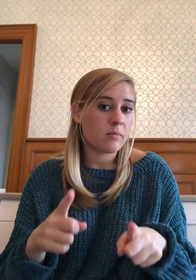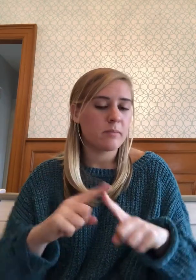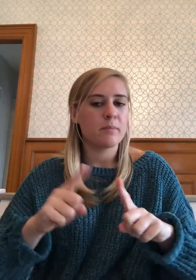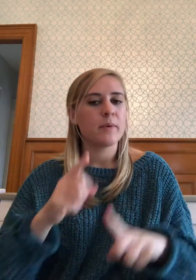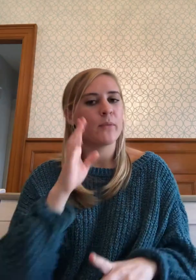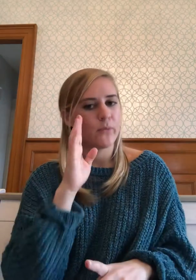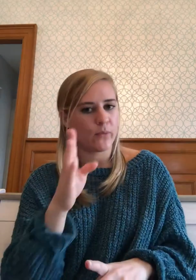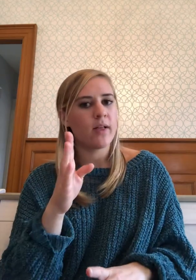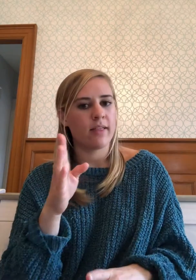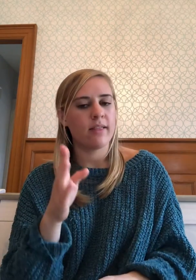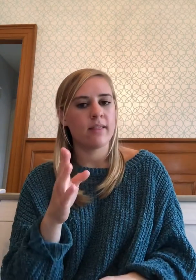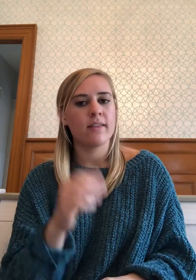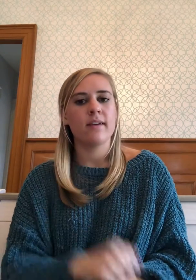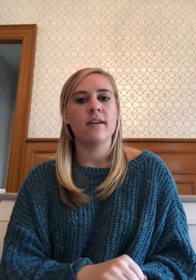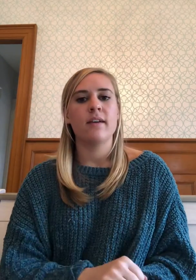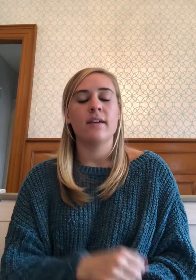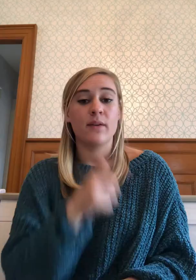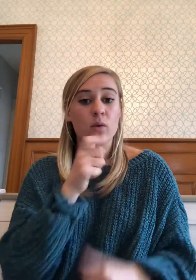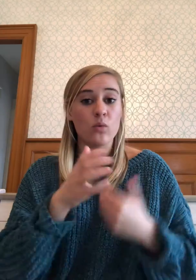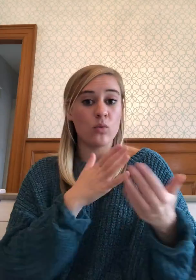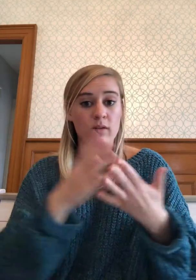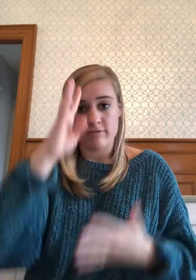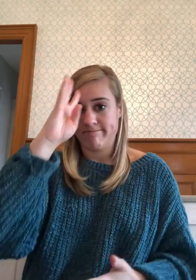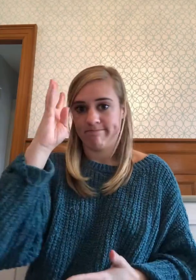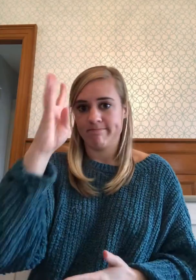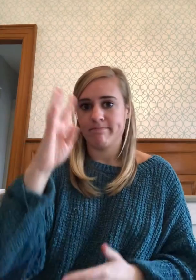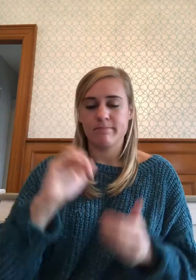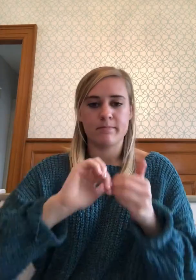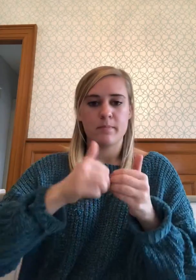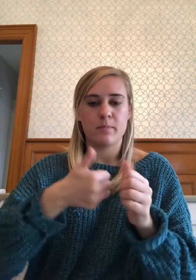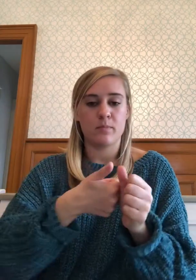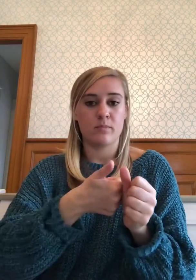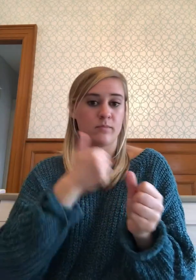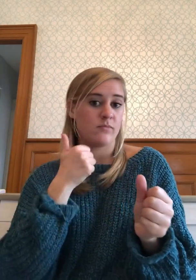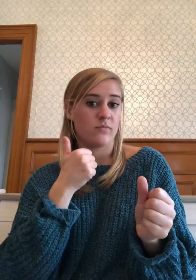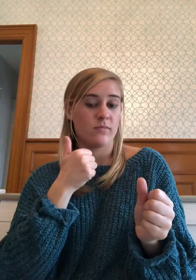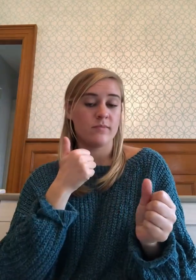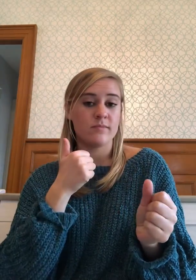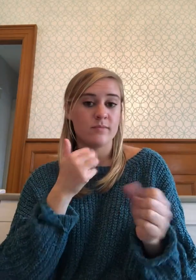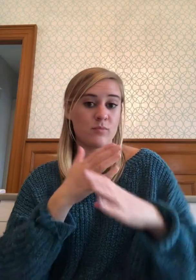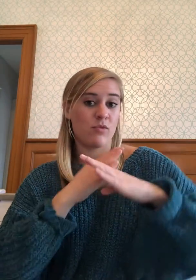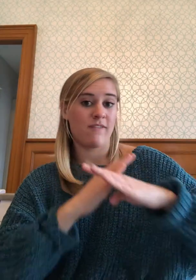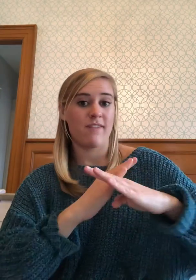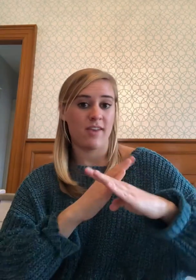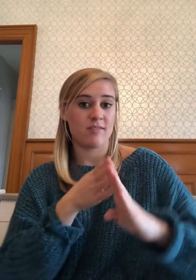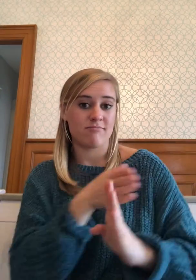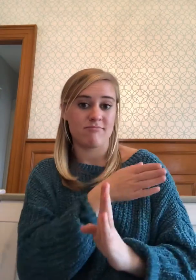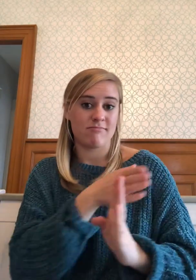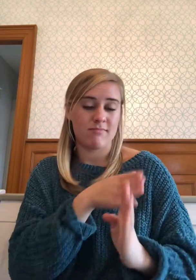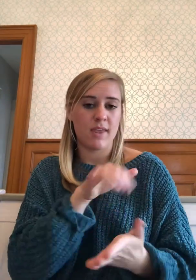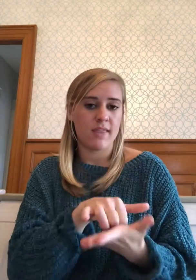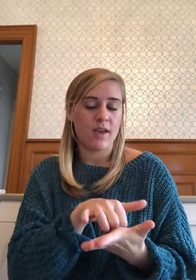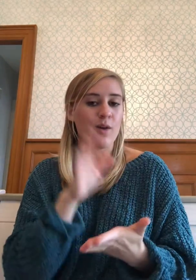whoever figures out how to prevent root resorption will win the gold medal of